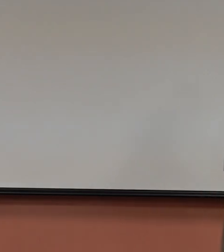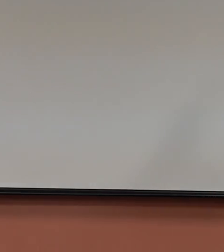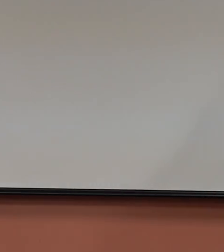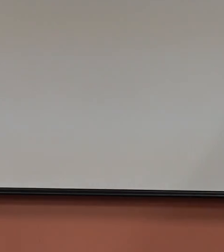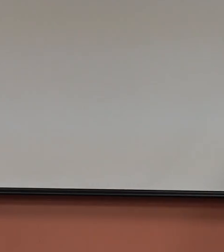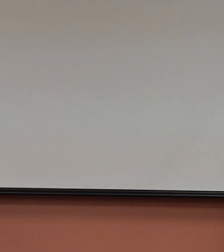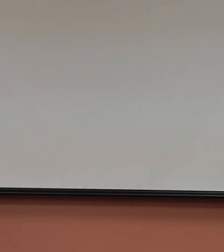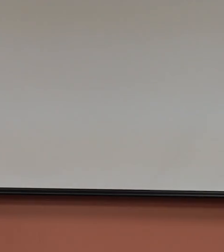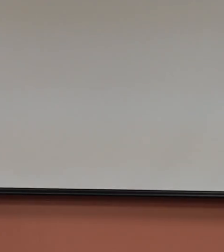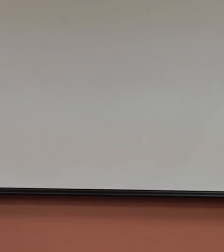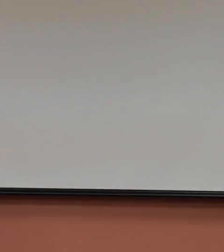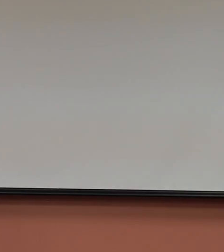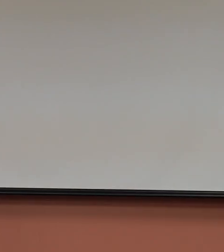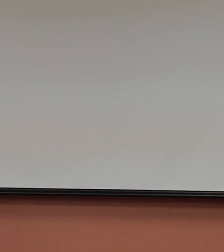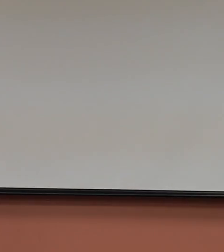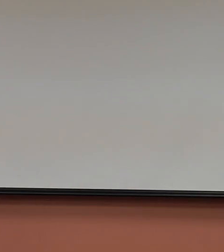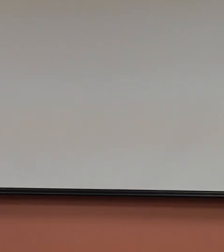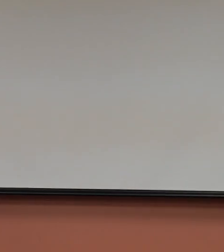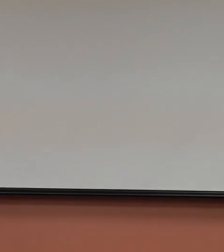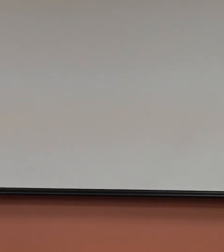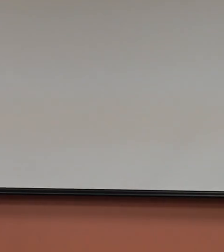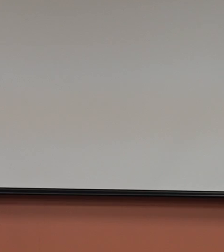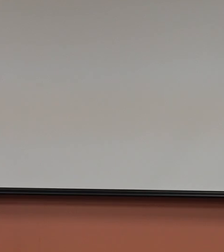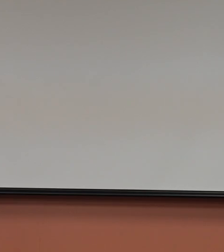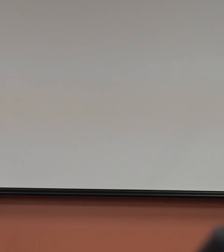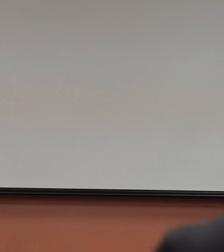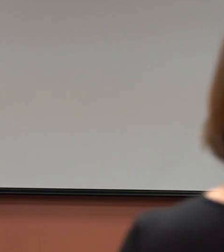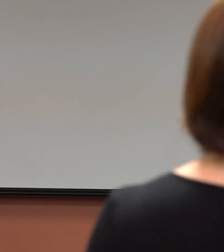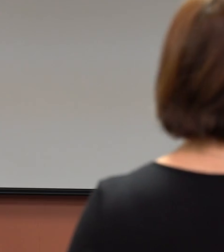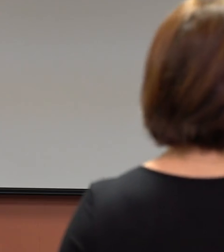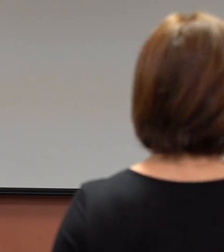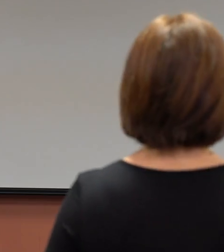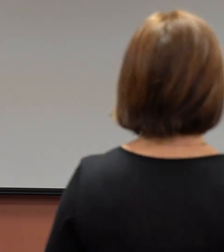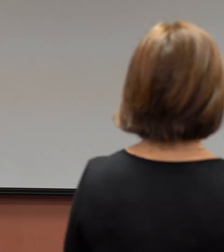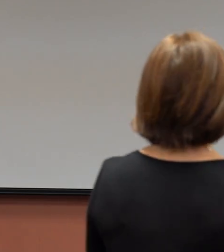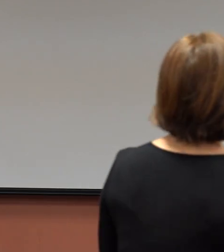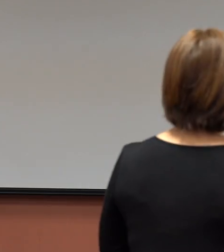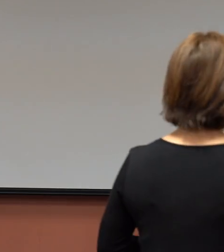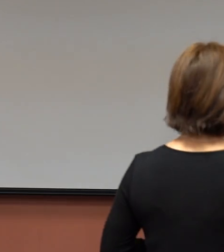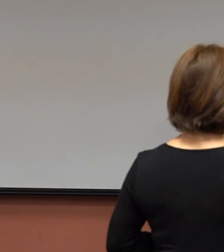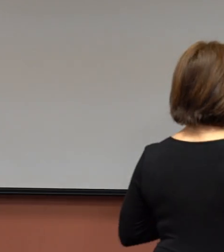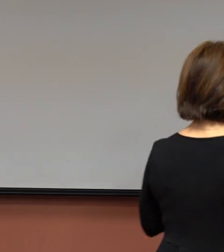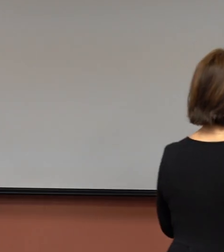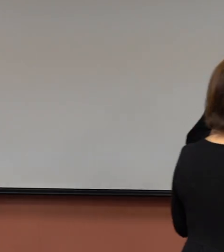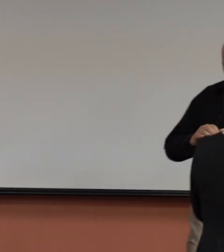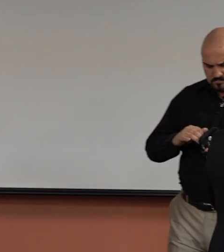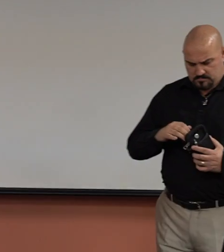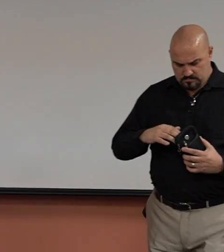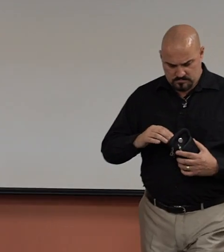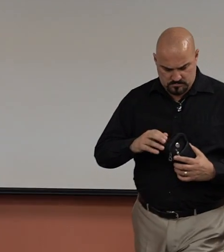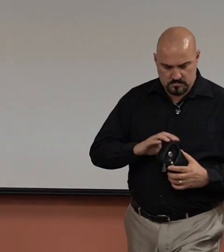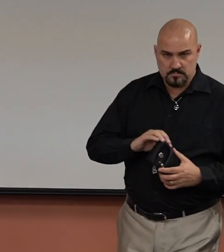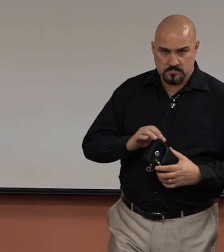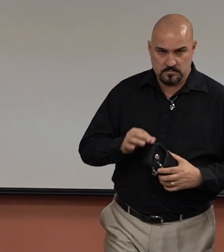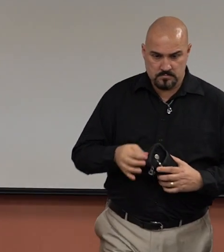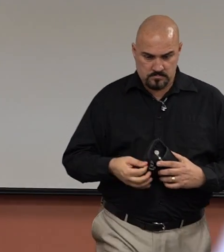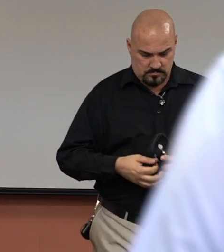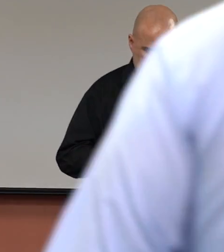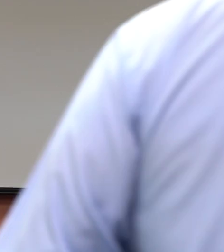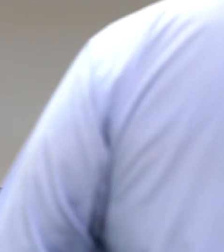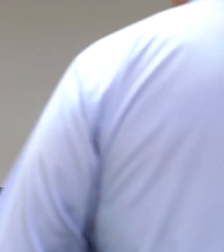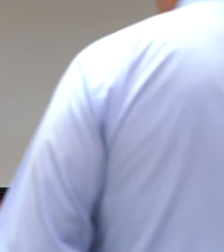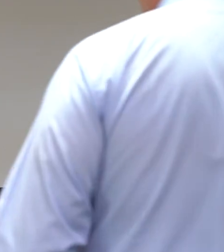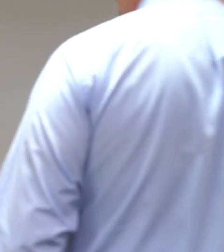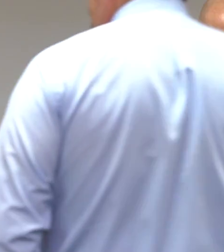And it really is like I'm gonna be honest. so you know, I did different.